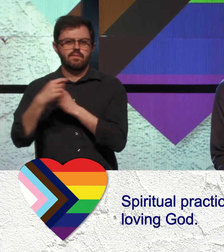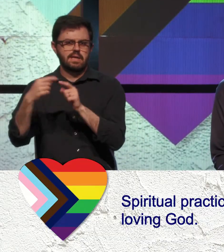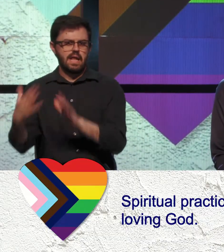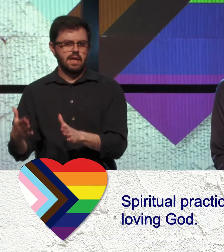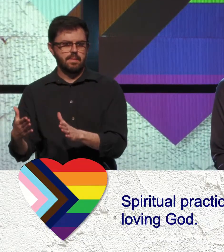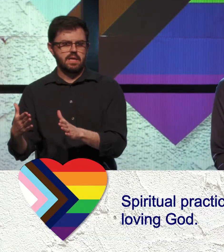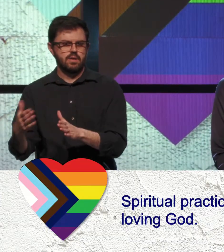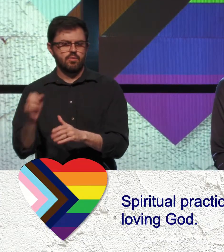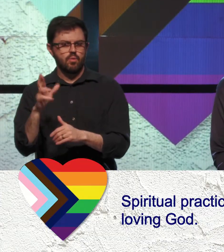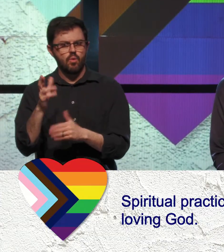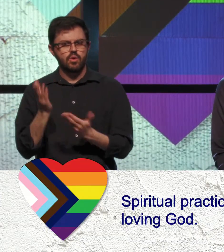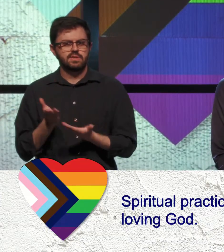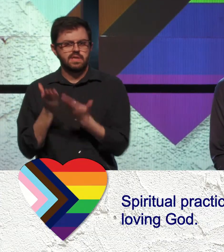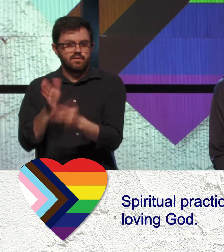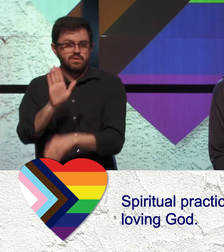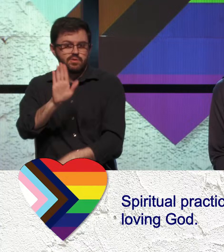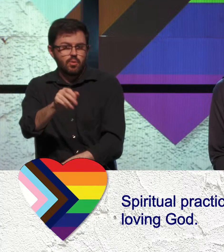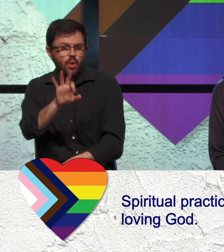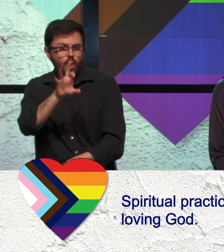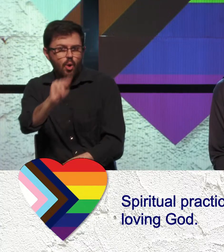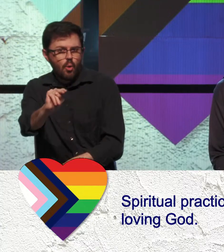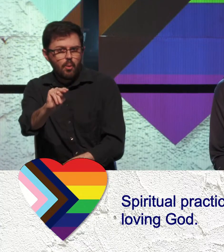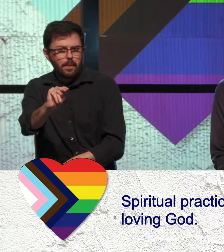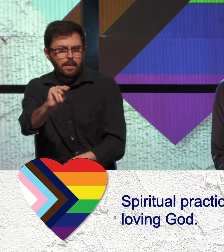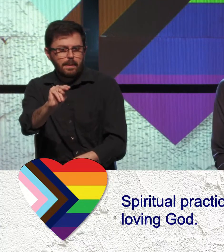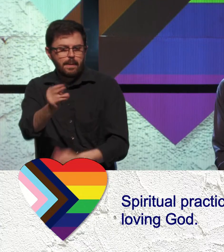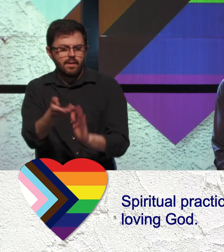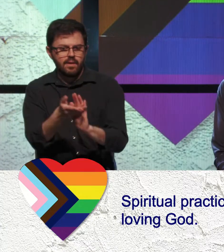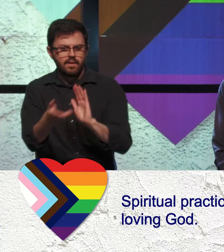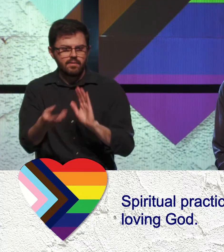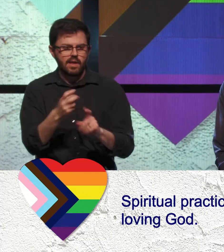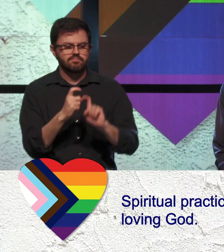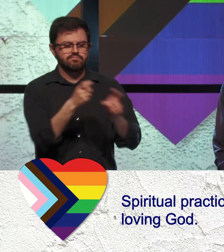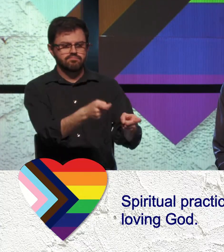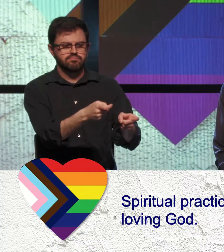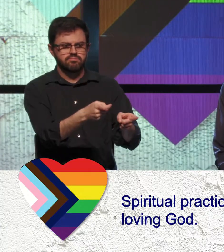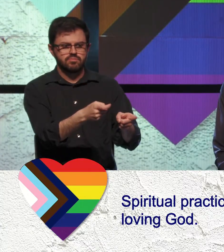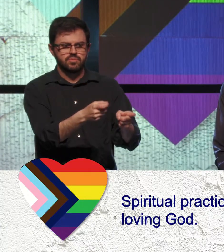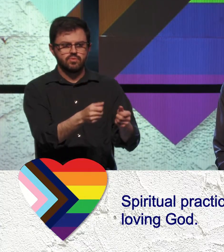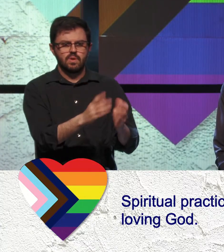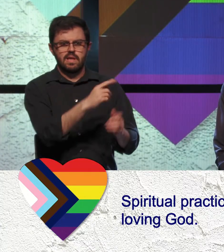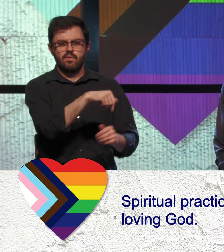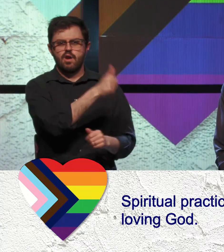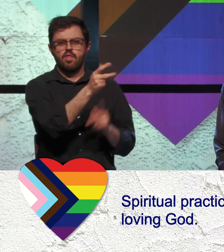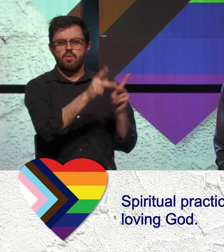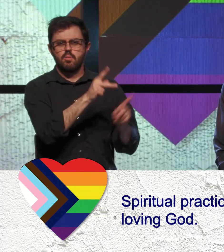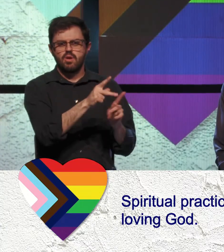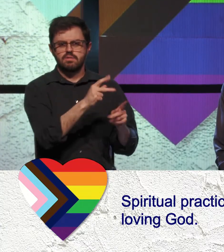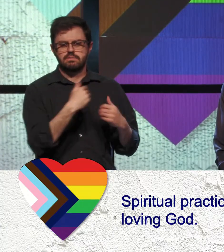own abundance so that someone might have enough.